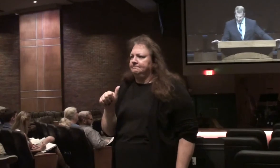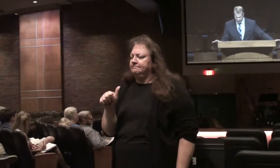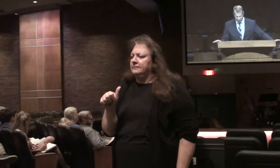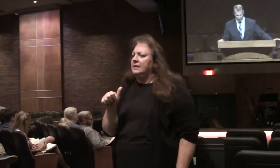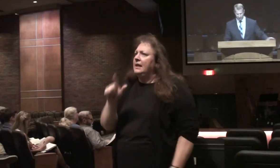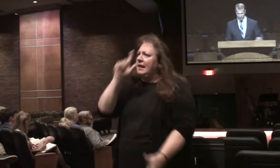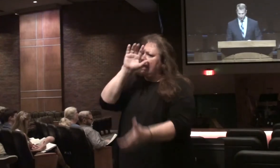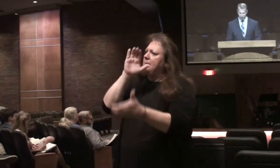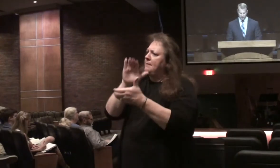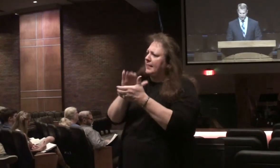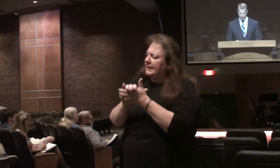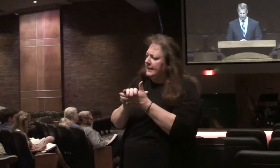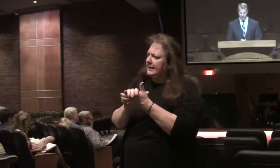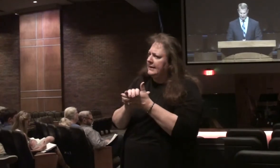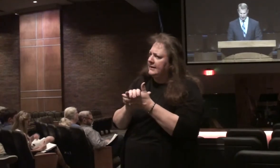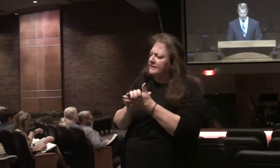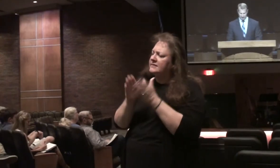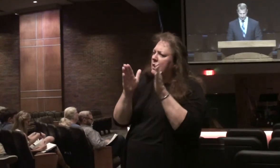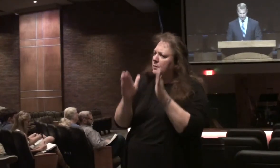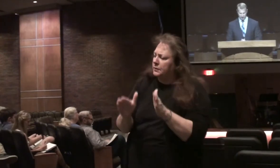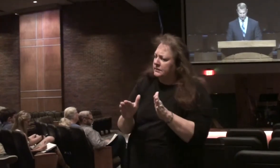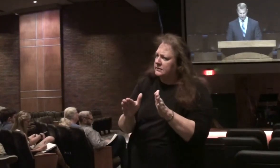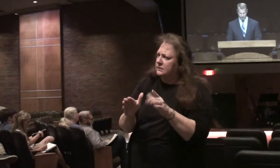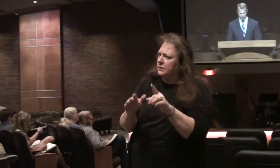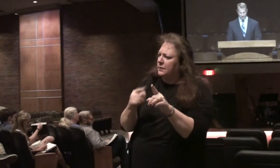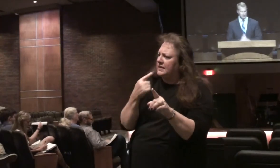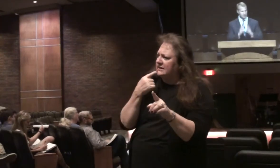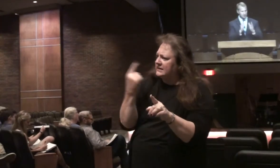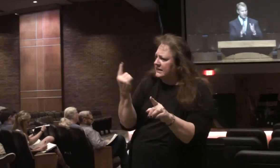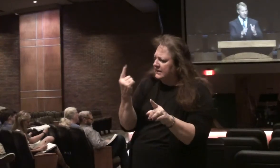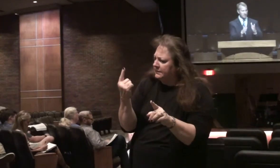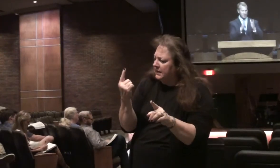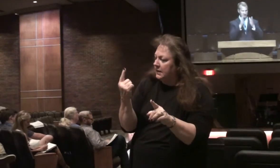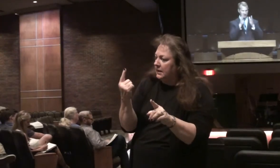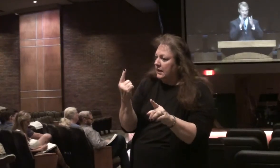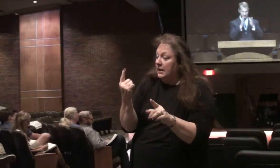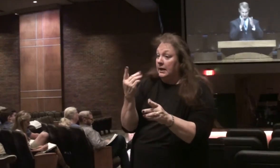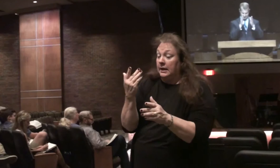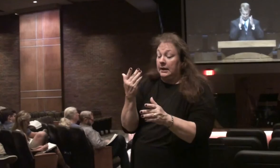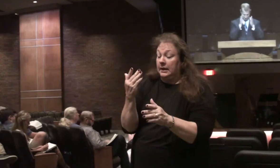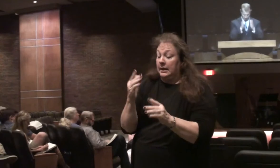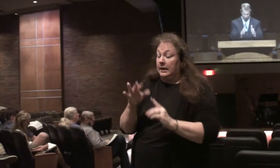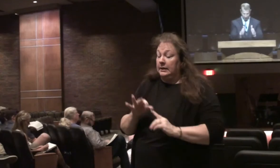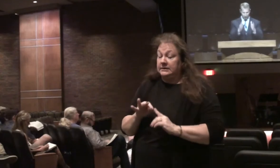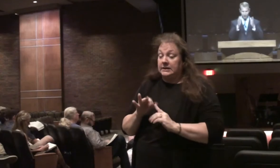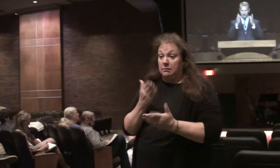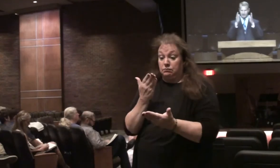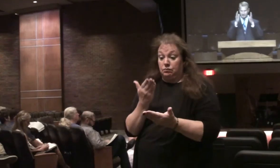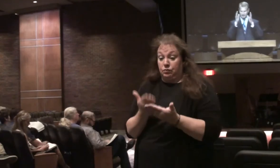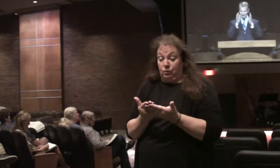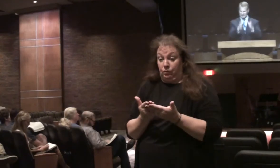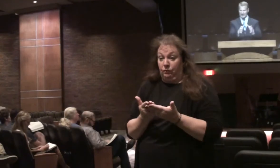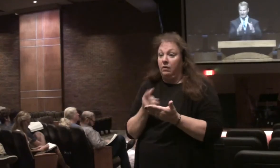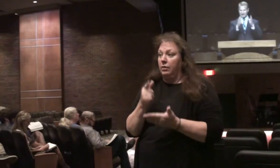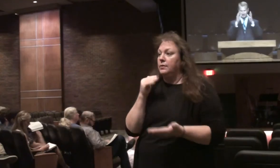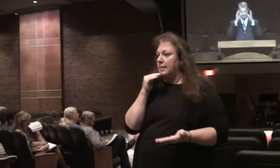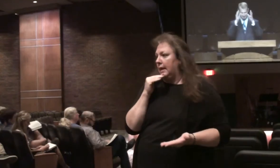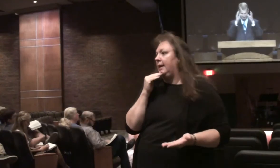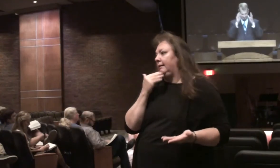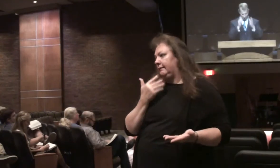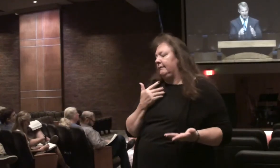It believes a fellow believer when they say something. Unless there's clear, very provable,